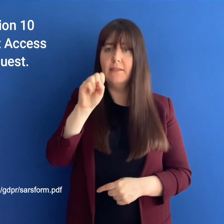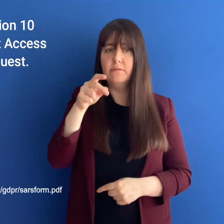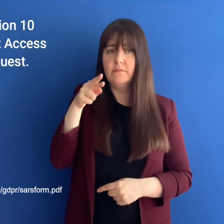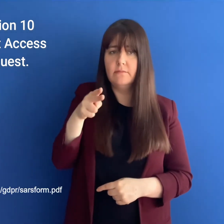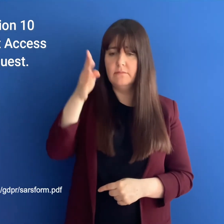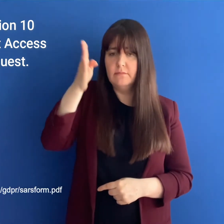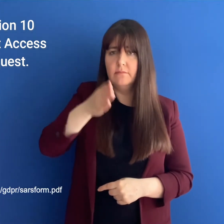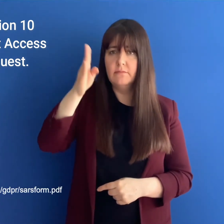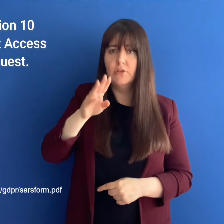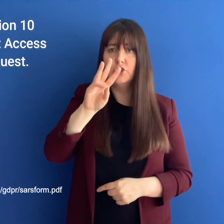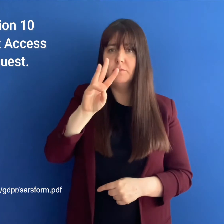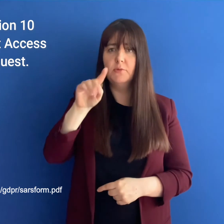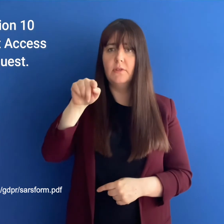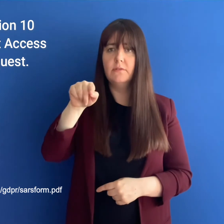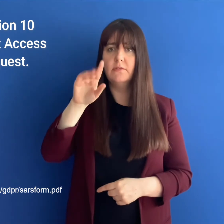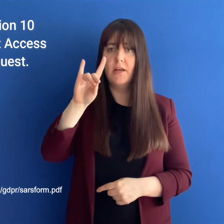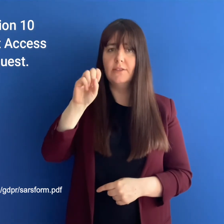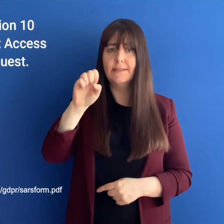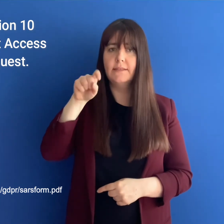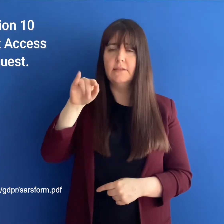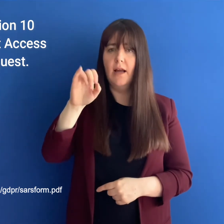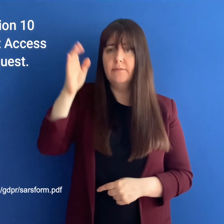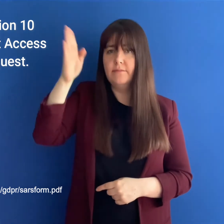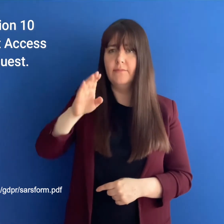This is available at the address now shown on screen.